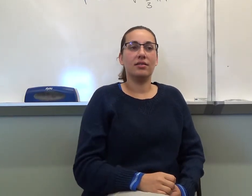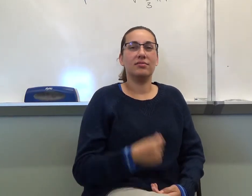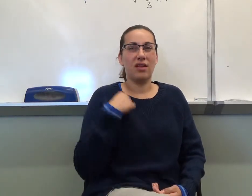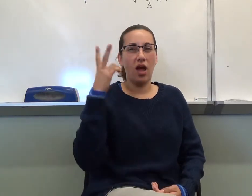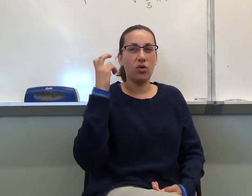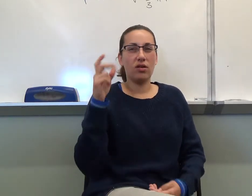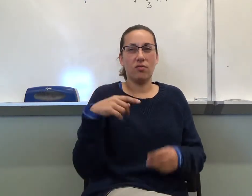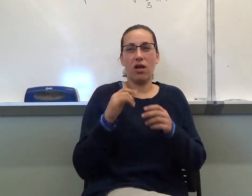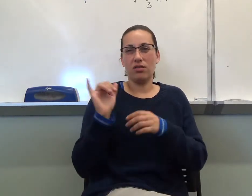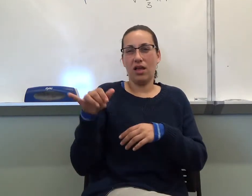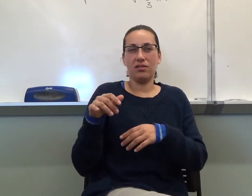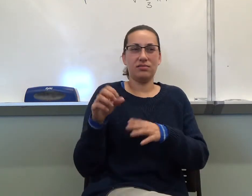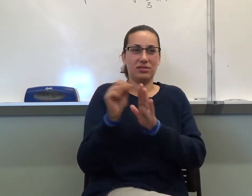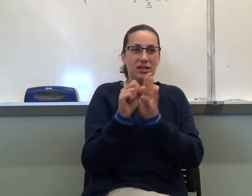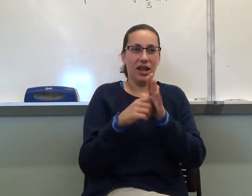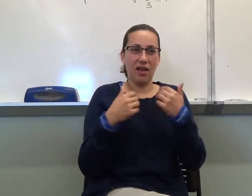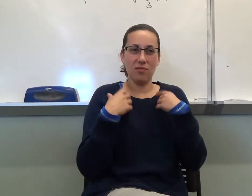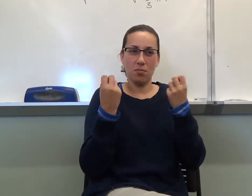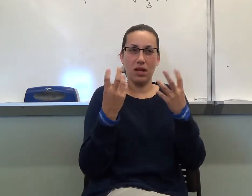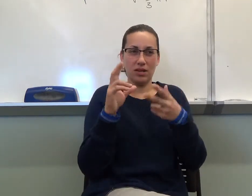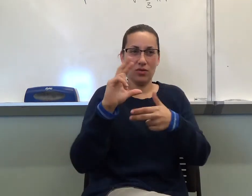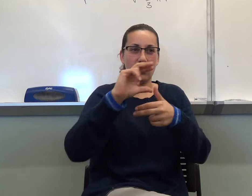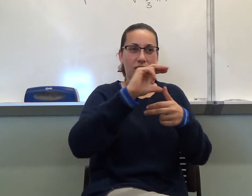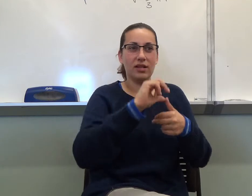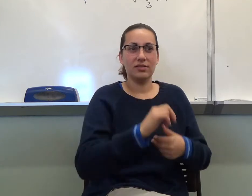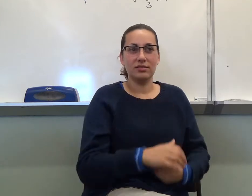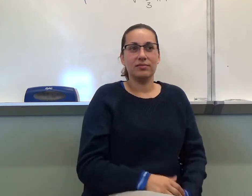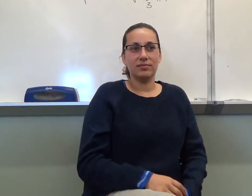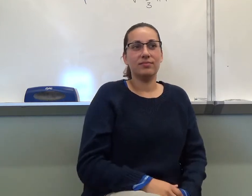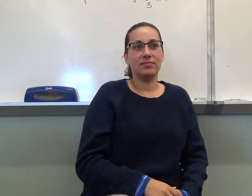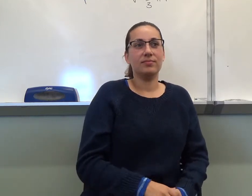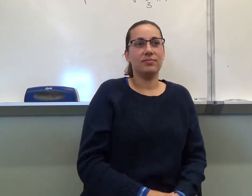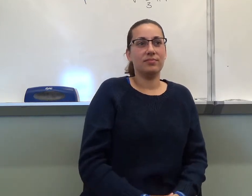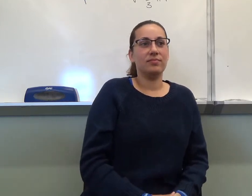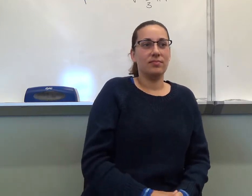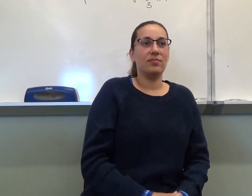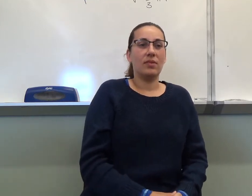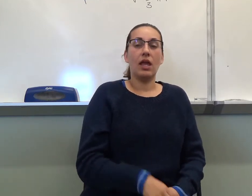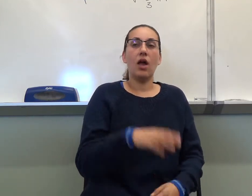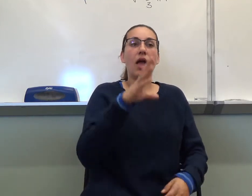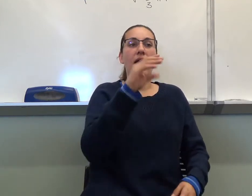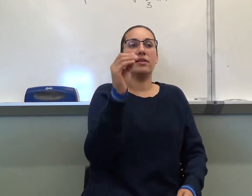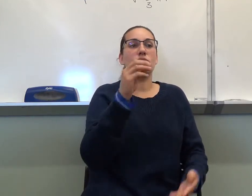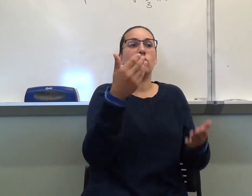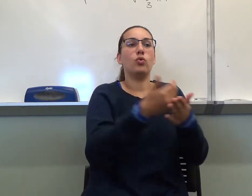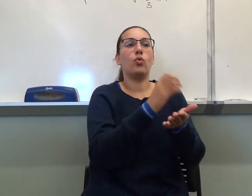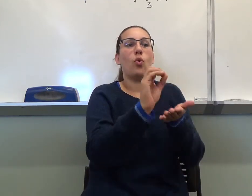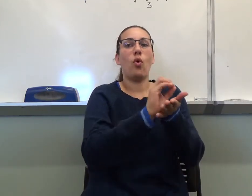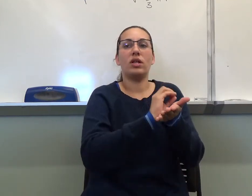made landfall in an extremely populated area, Louisiana. And